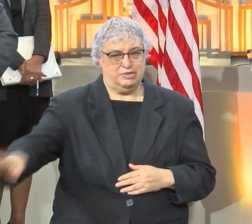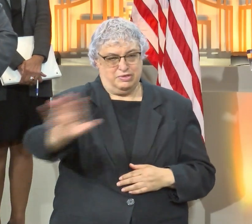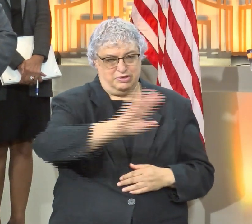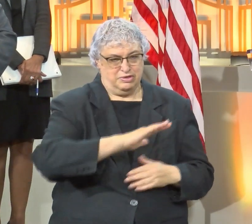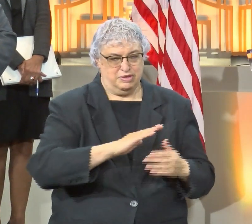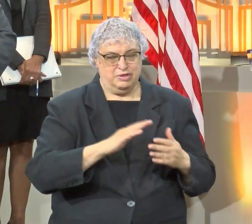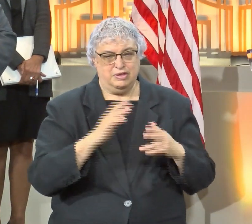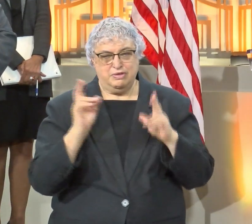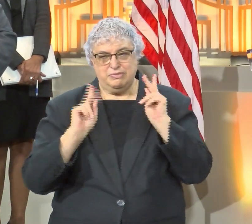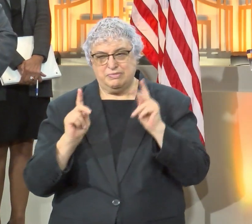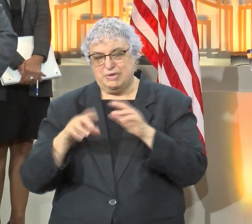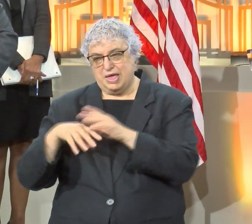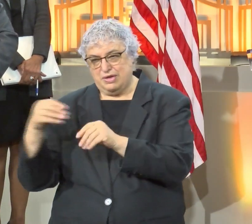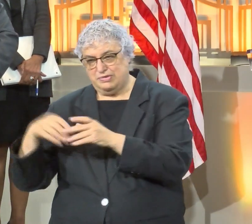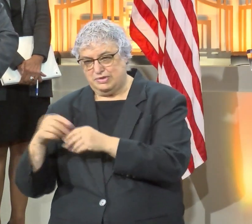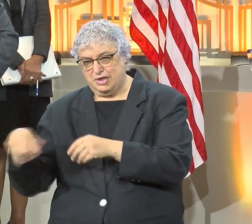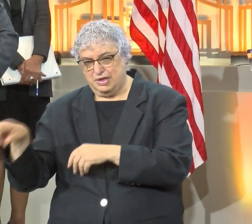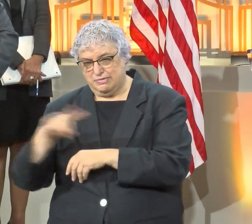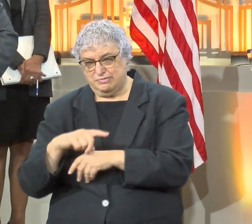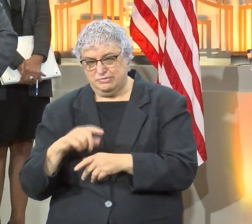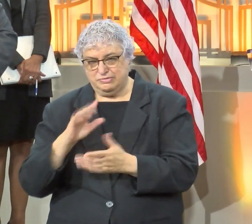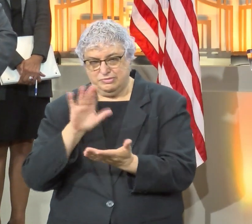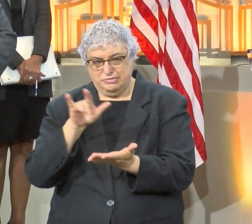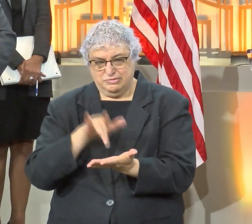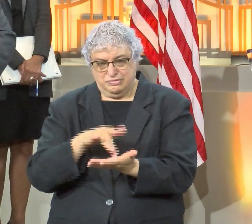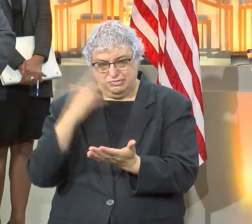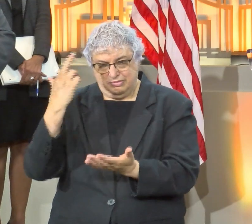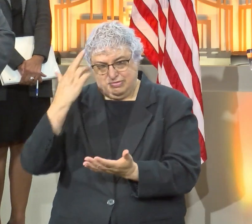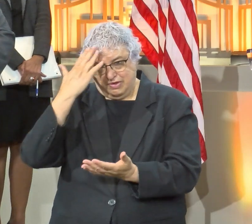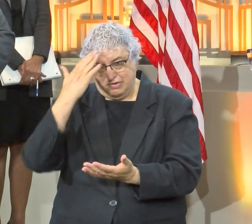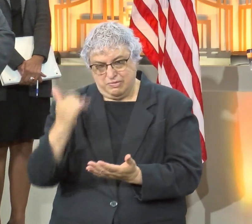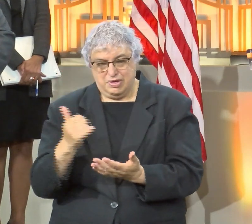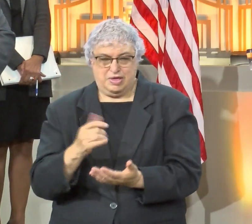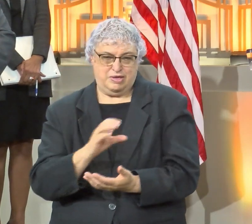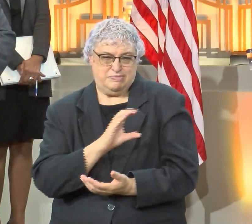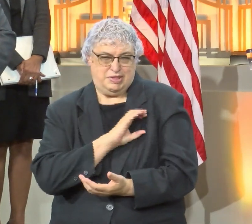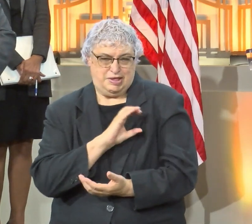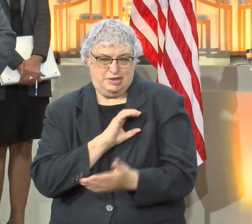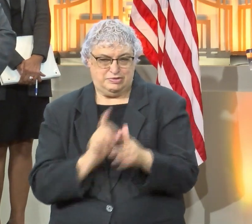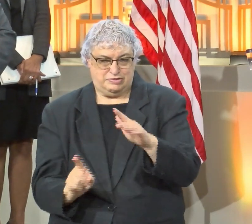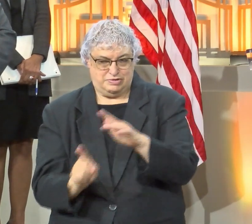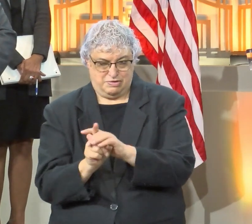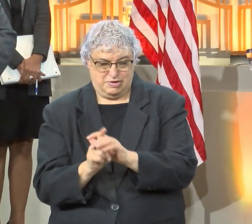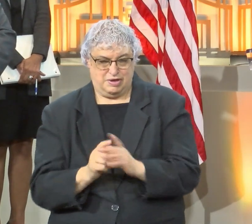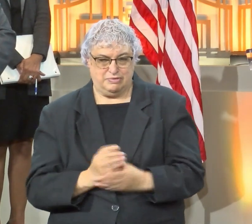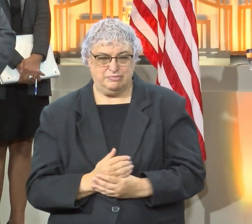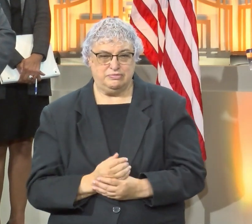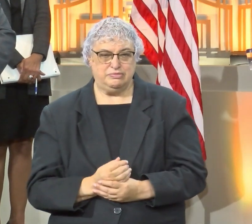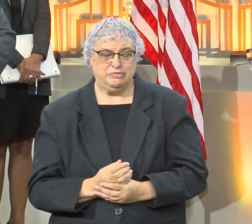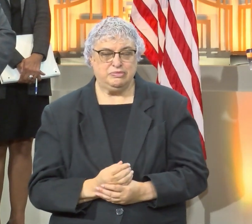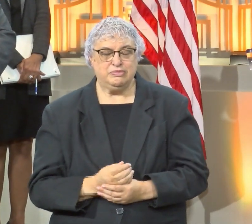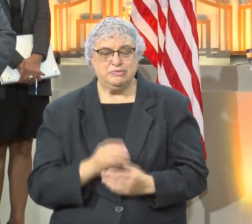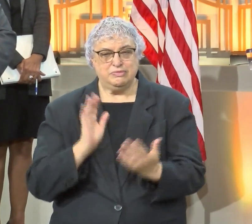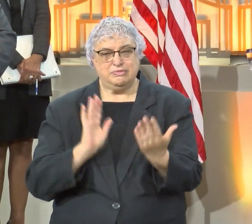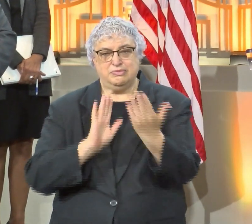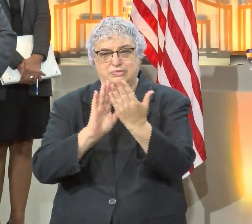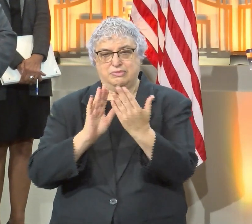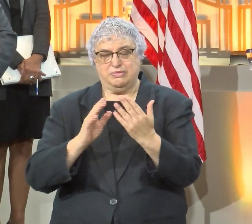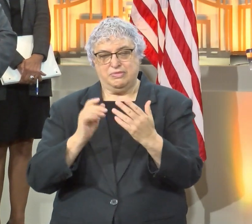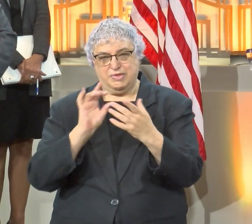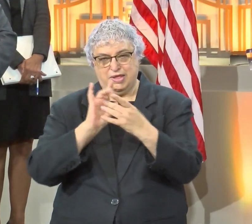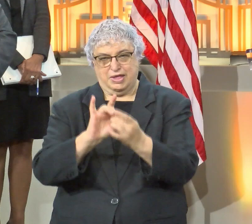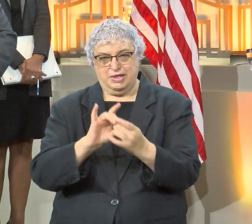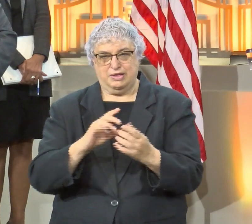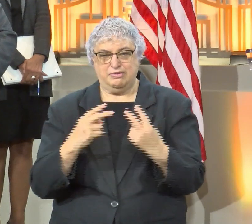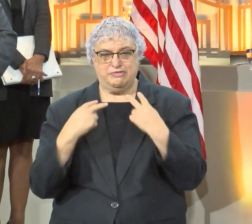from outside resources that is often at the core reason for a law enforcement response. By addressing these core issues and connecting the victims